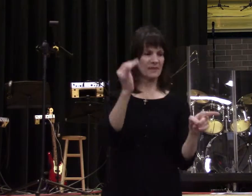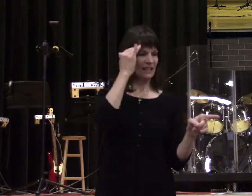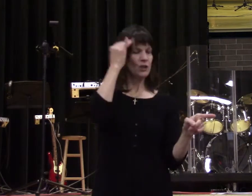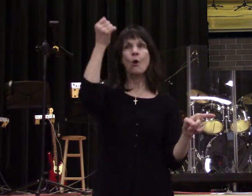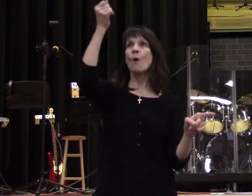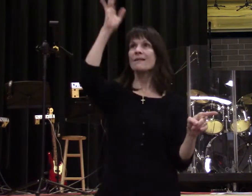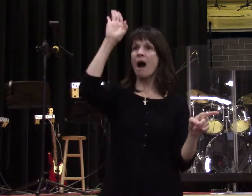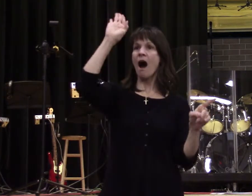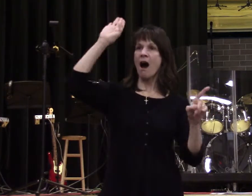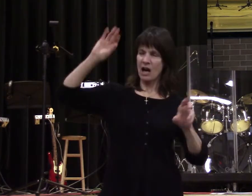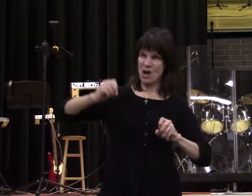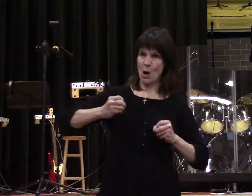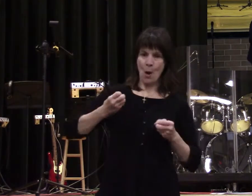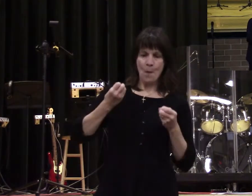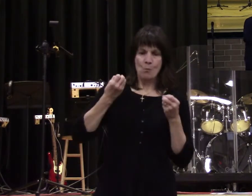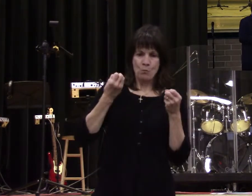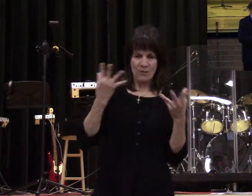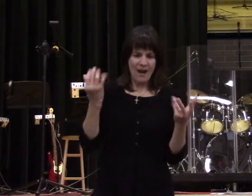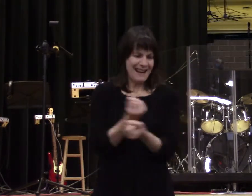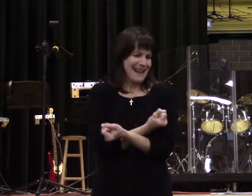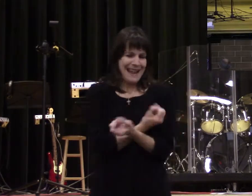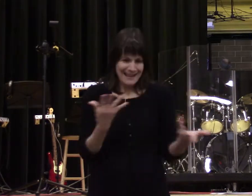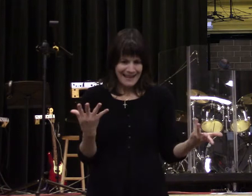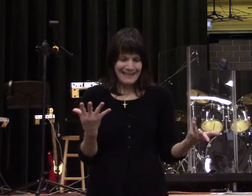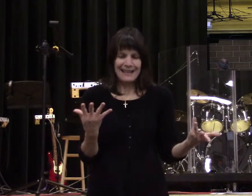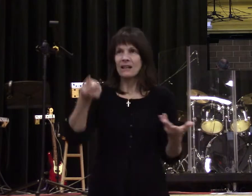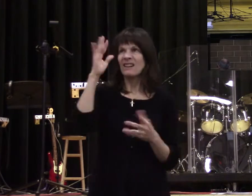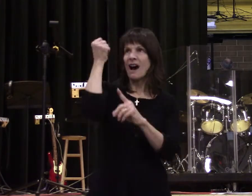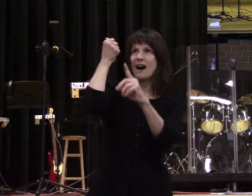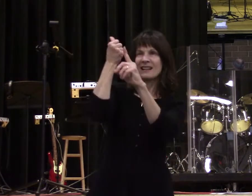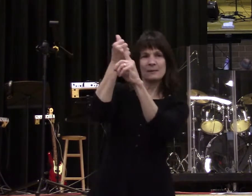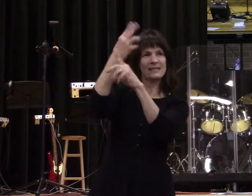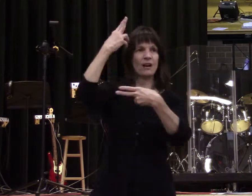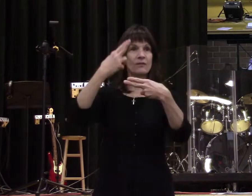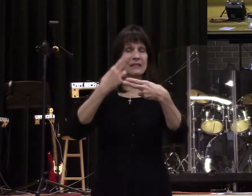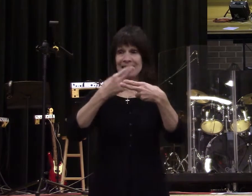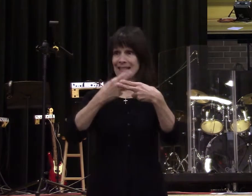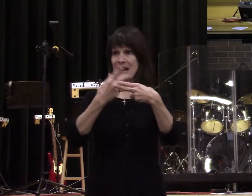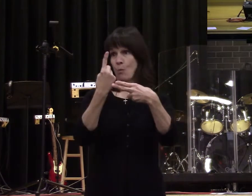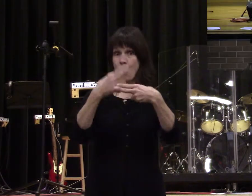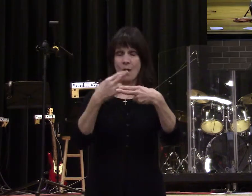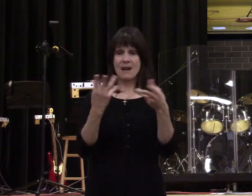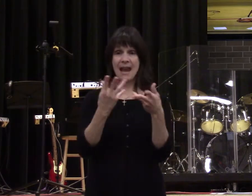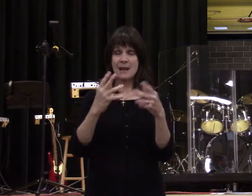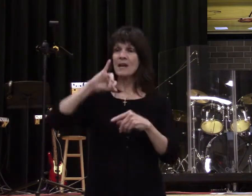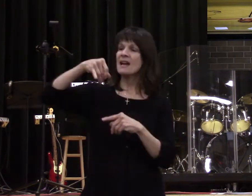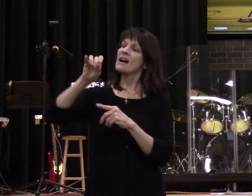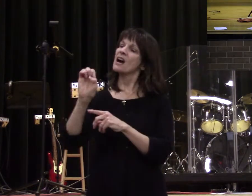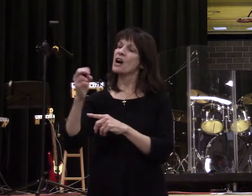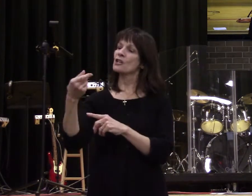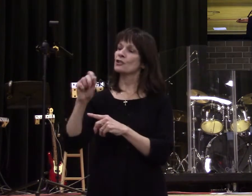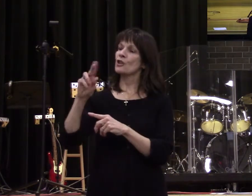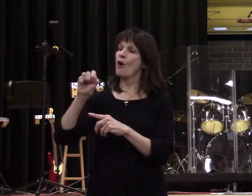He's Jehovah Jireh. He's the one who meets all our needs. He's the one that has a sacrifice when we need a sacrifice. He's got an answer of prayer when we